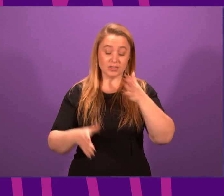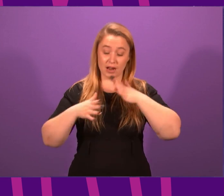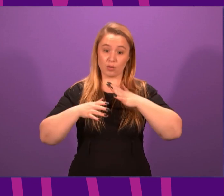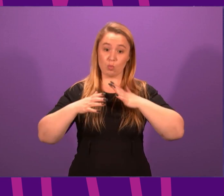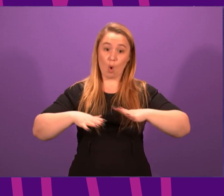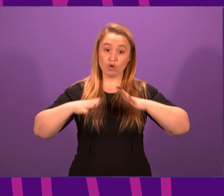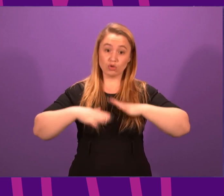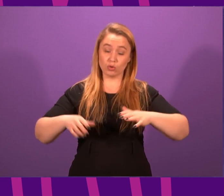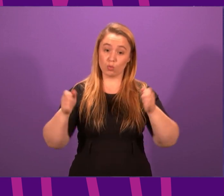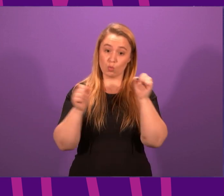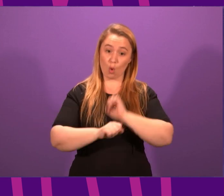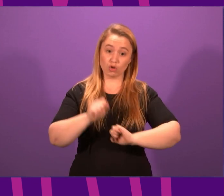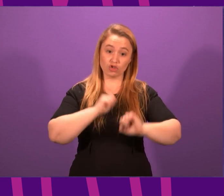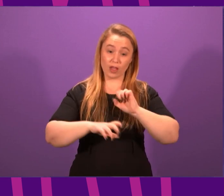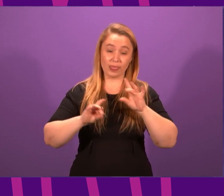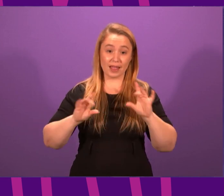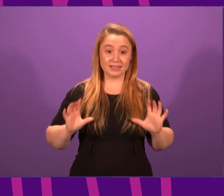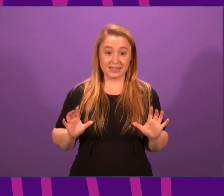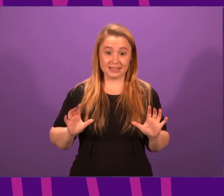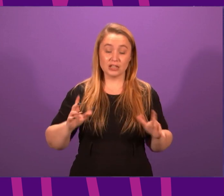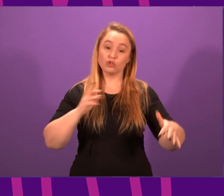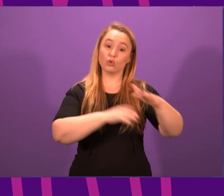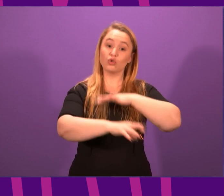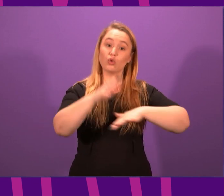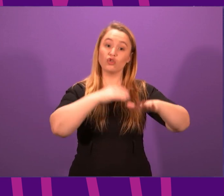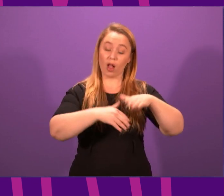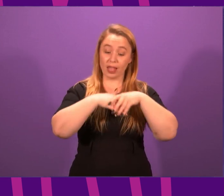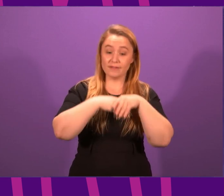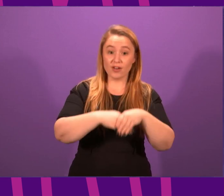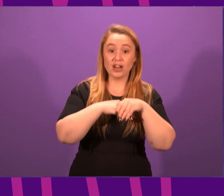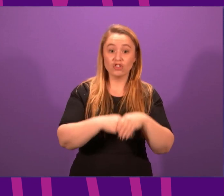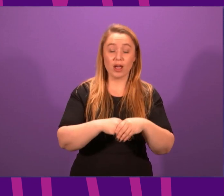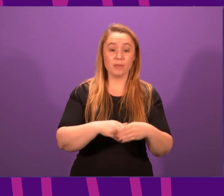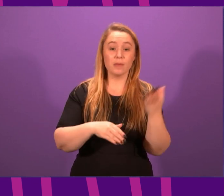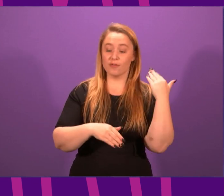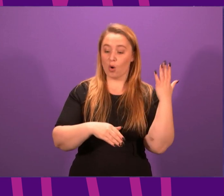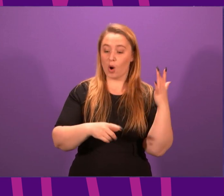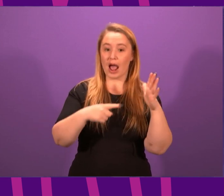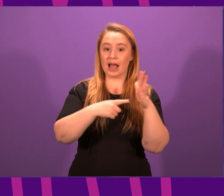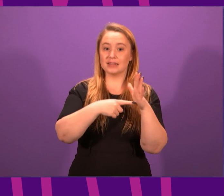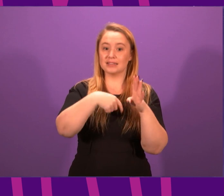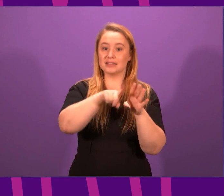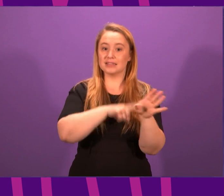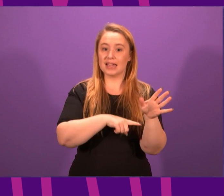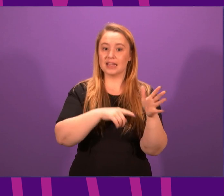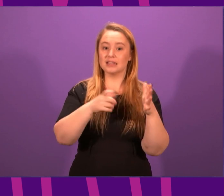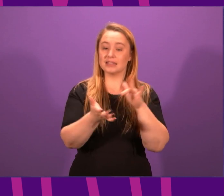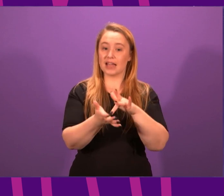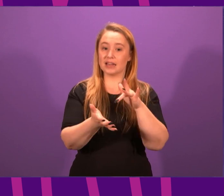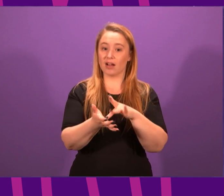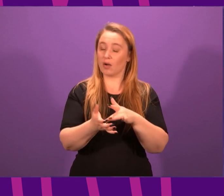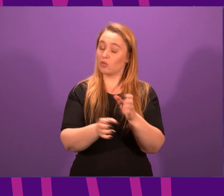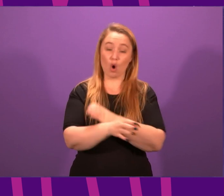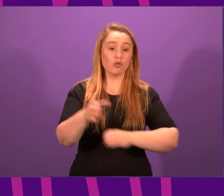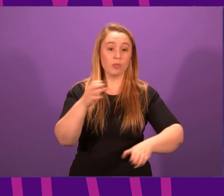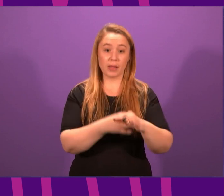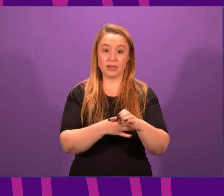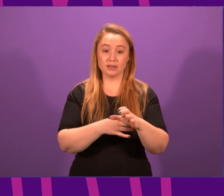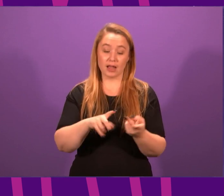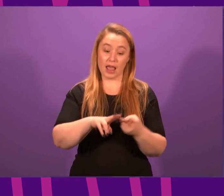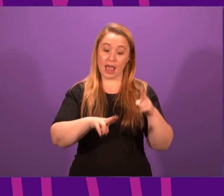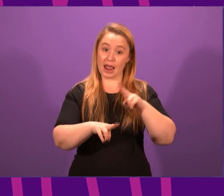social stimulation, leisure and friendship that she got at the day centre would not be replaced. And the carer was told that if she did hire a